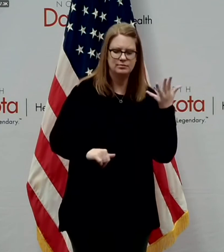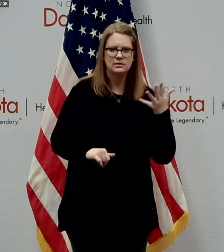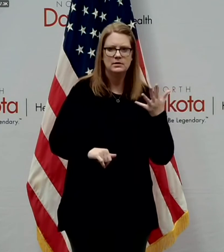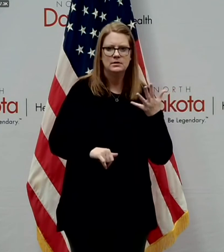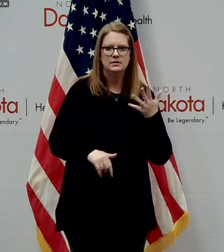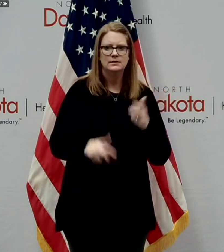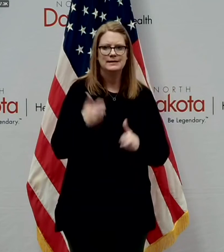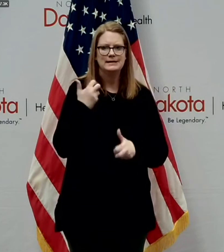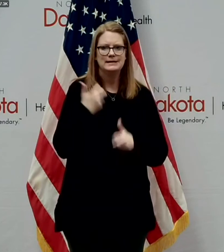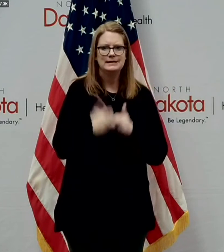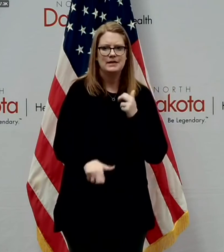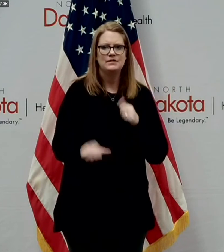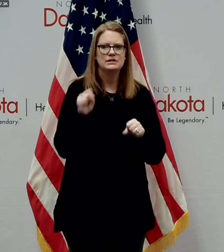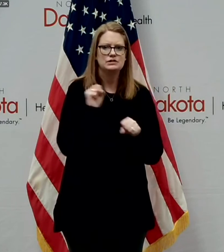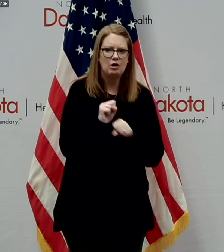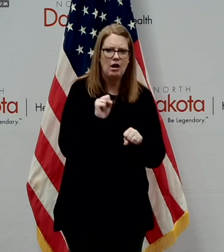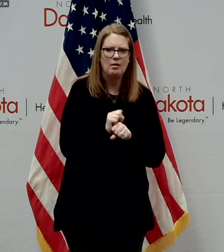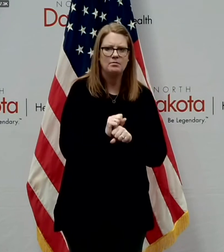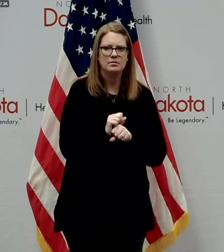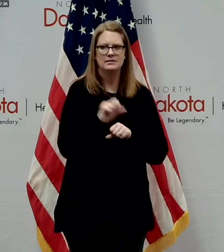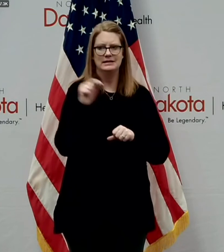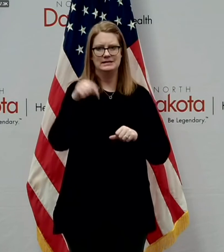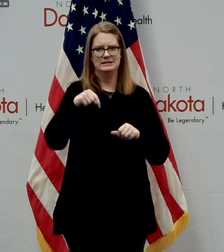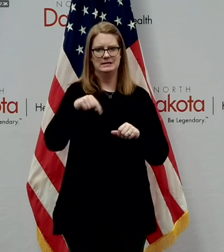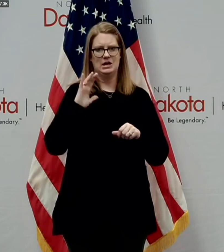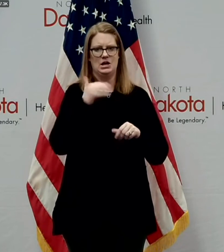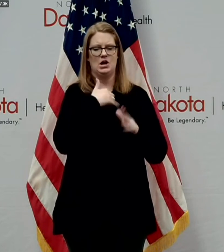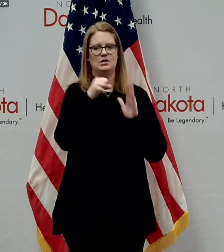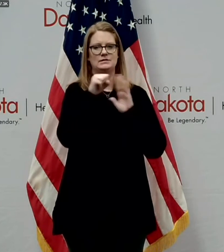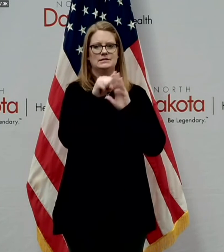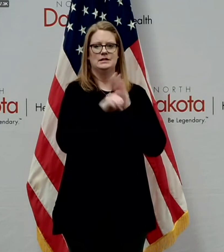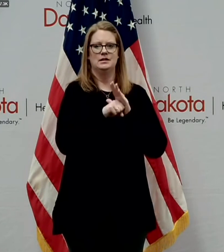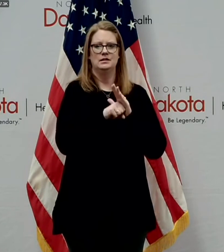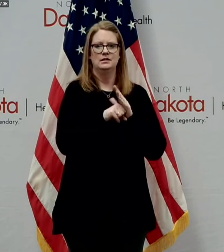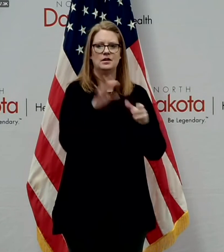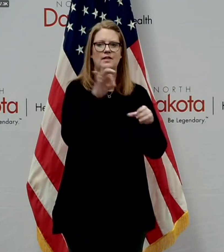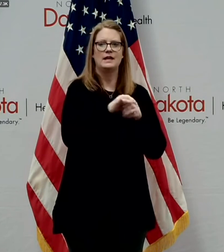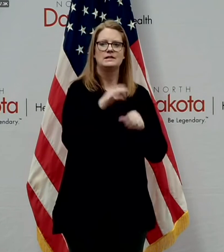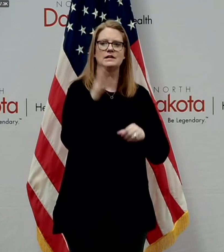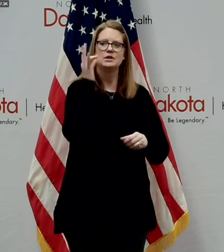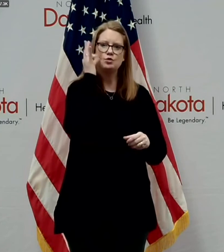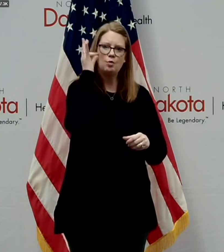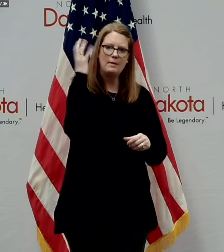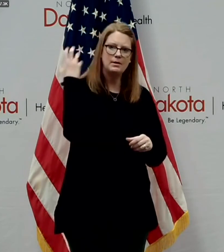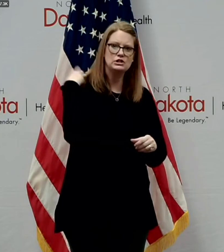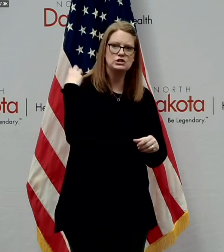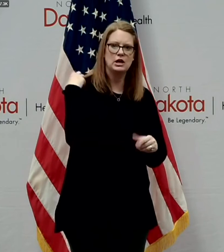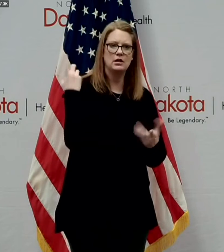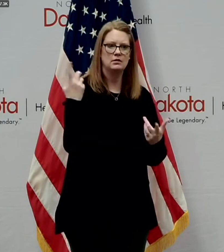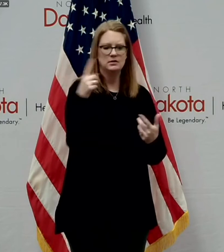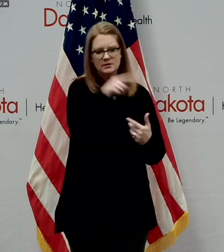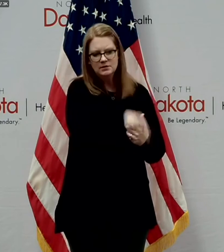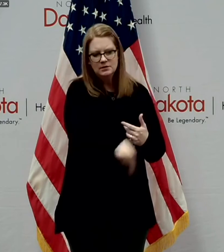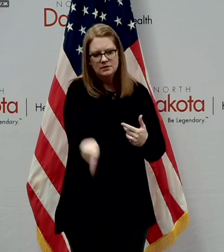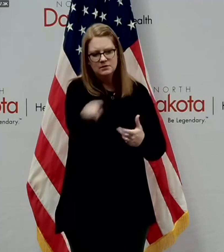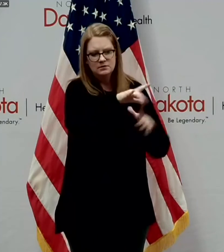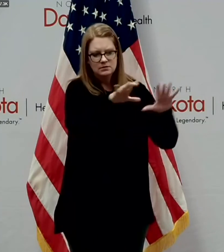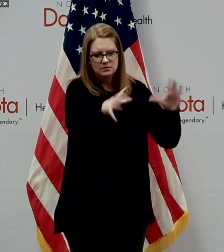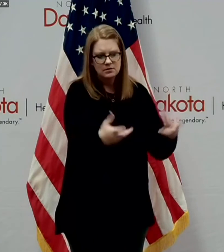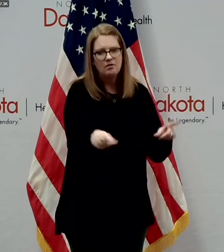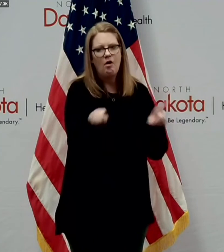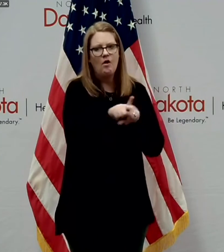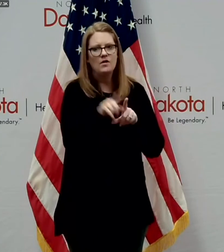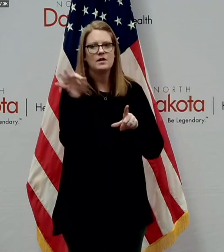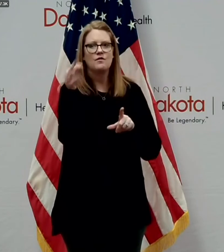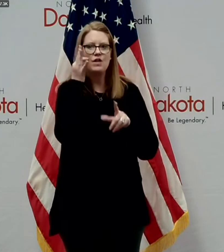job in elected job in anywhere in our state is if you're elected as a tribal chair, because you got to deal with all those entities plus all those federal